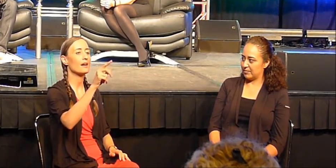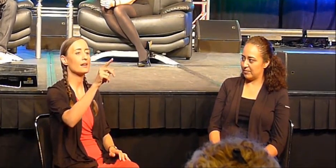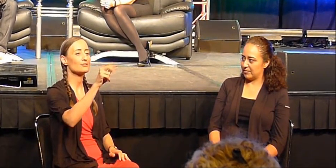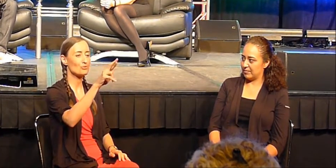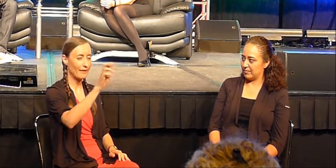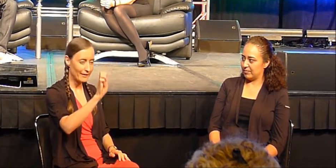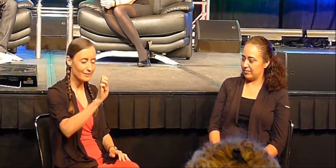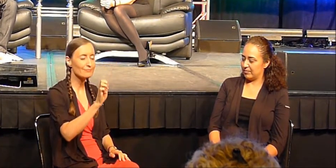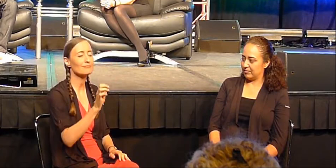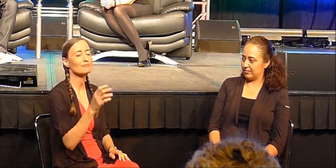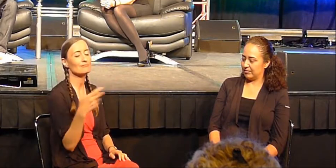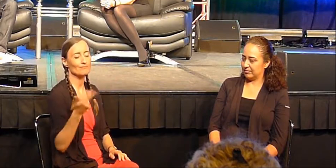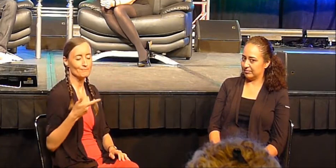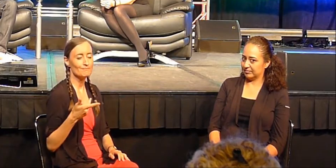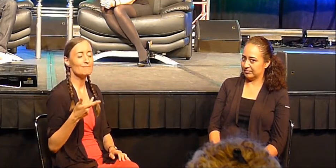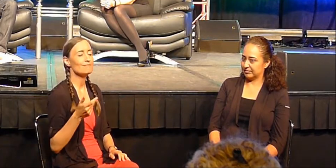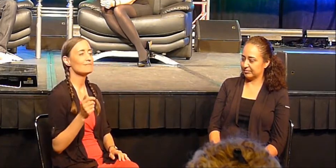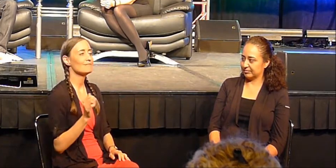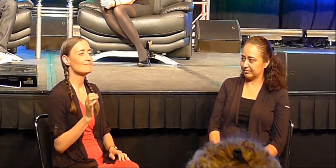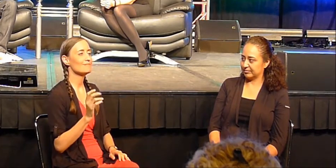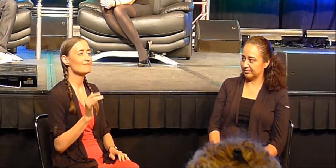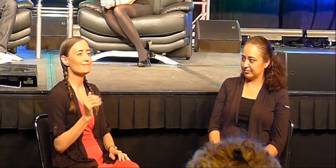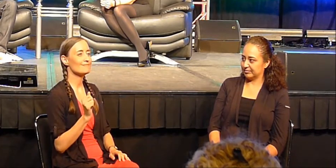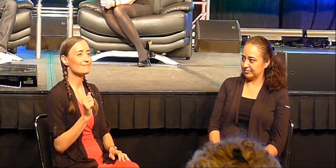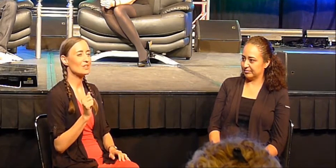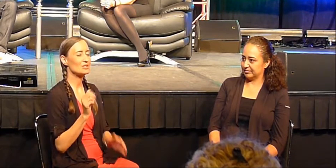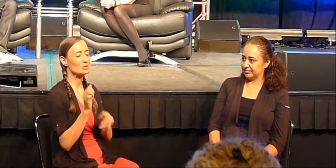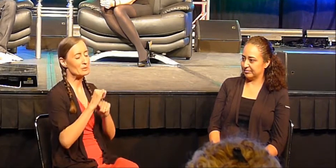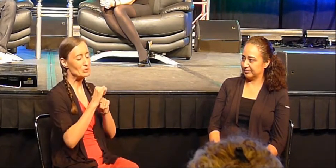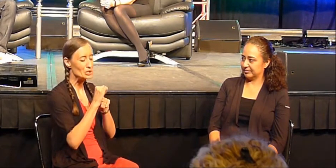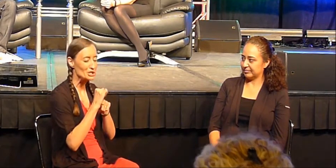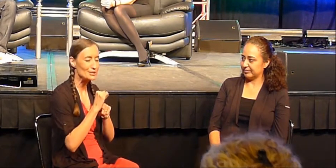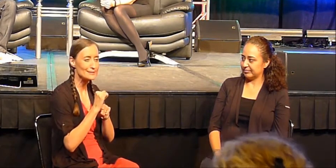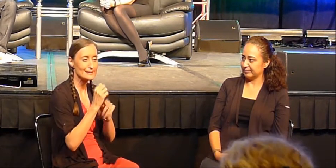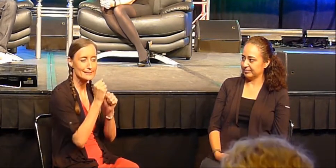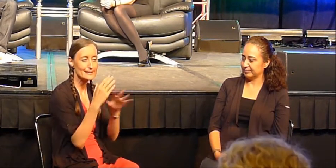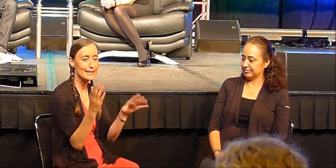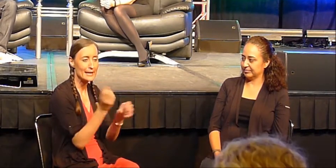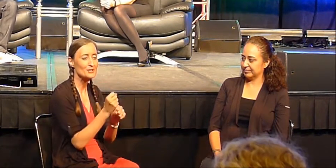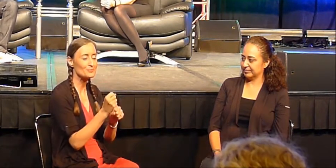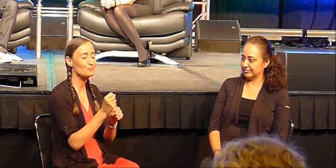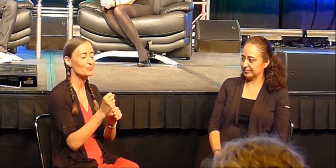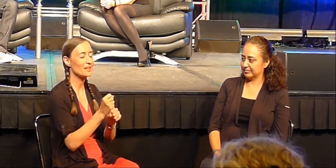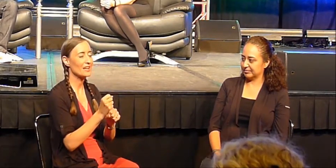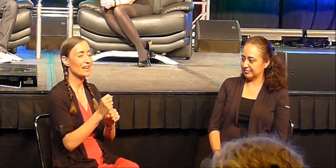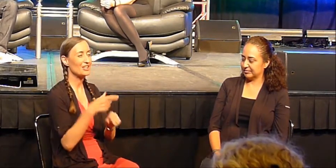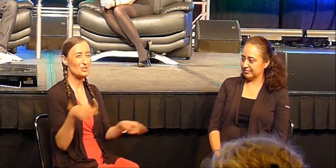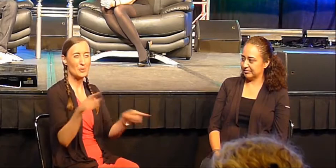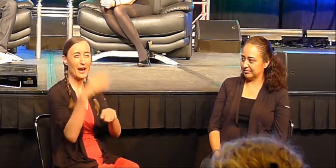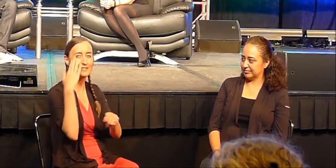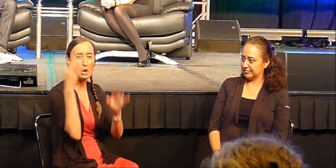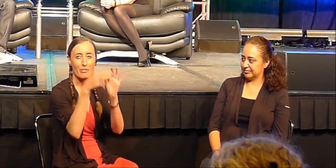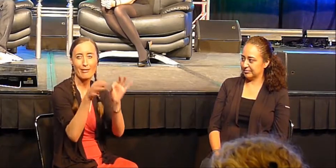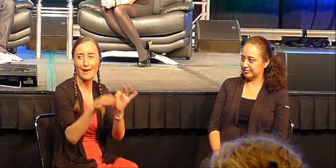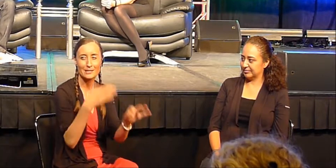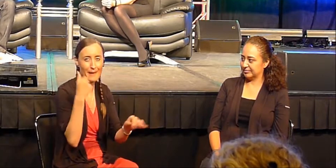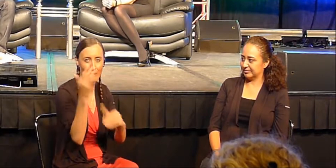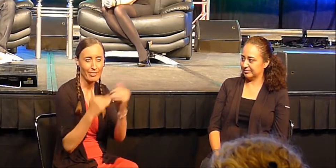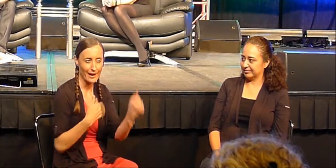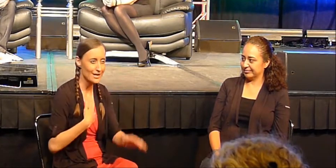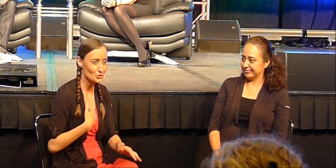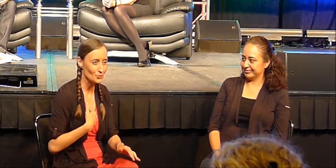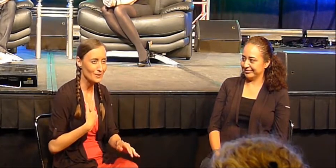And so we rehearsed the scene, and I mean, you guys probably know the lines better than I do, but I think Mandy